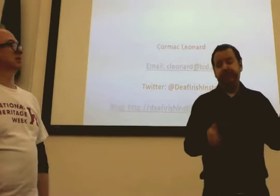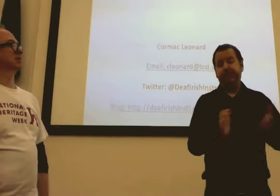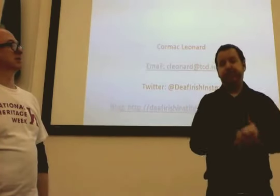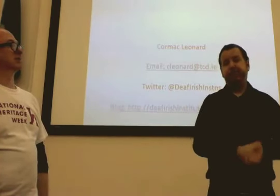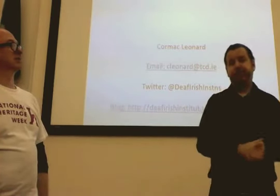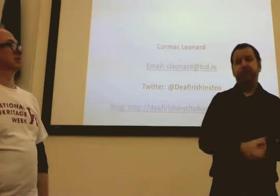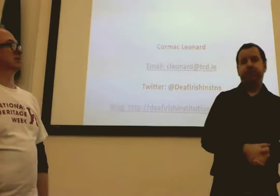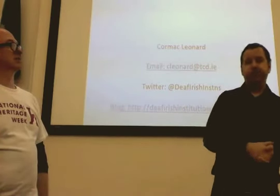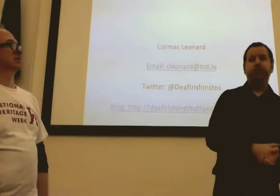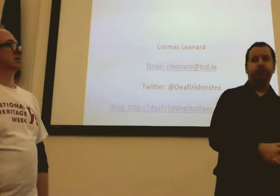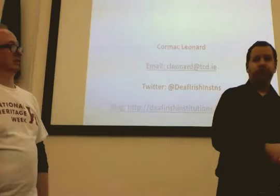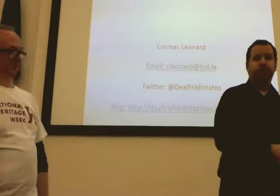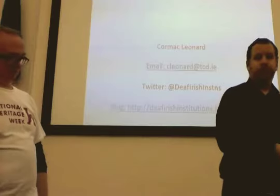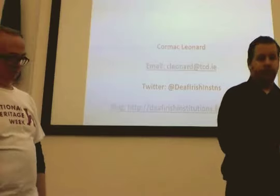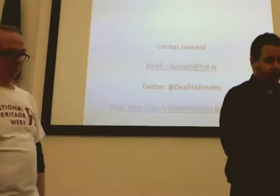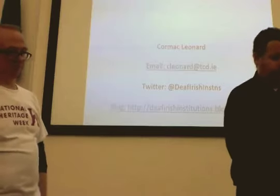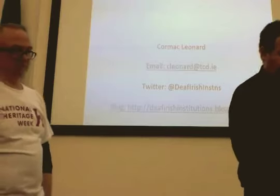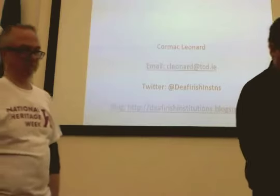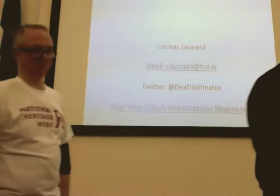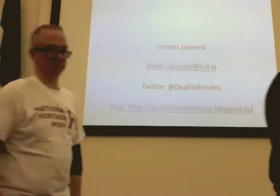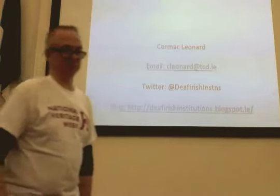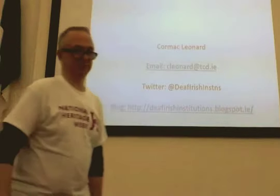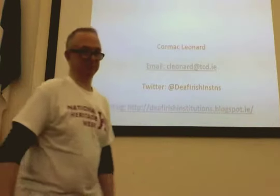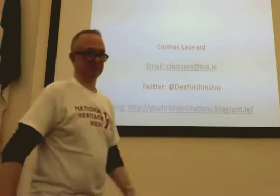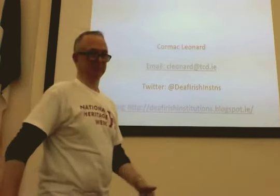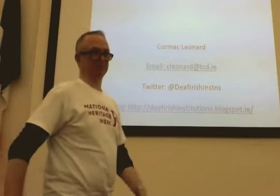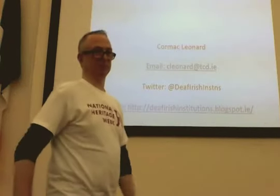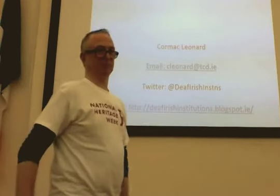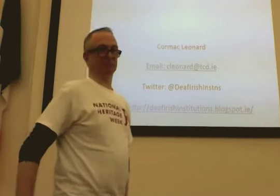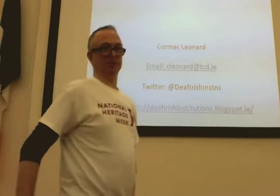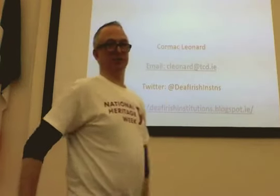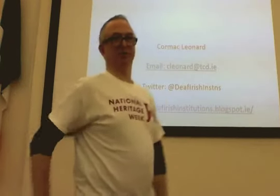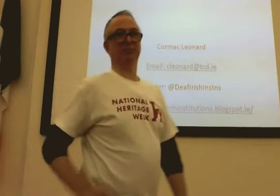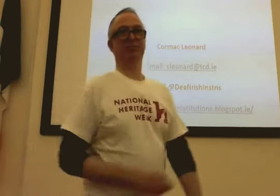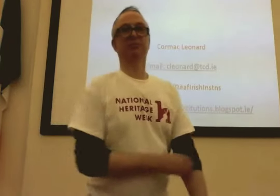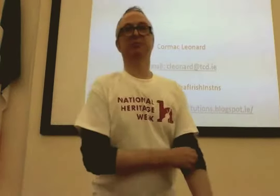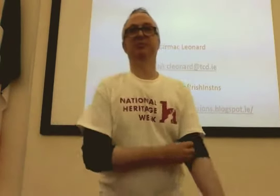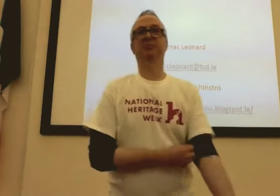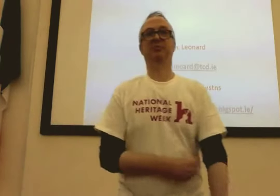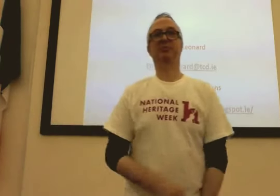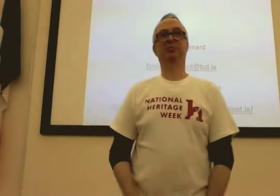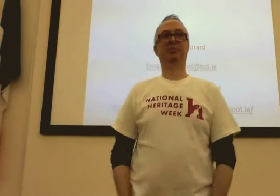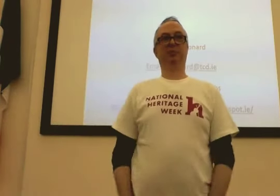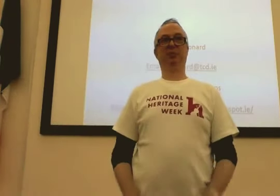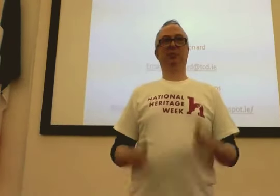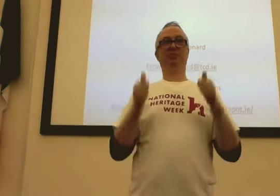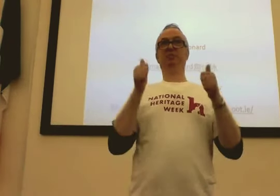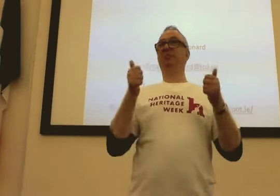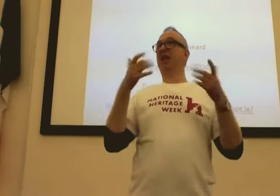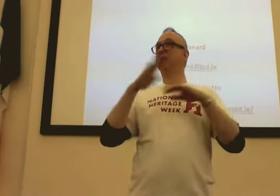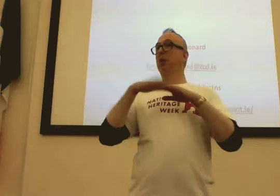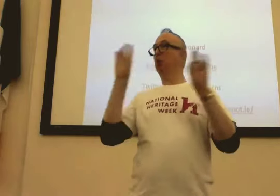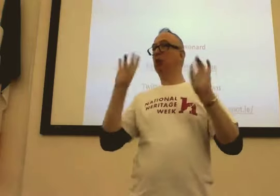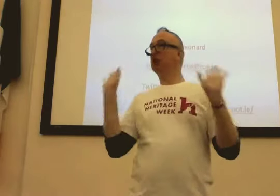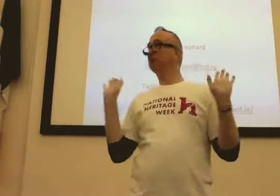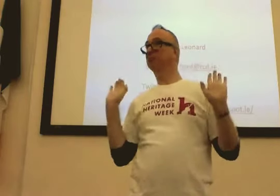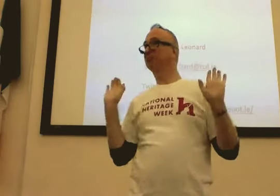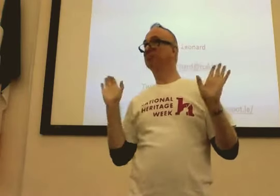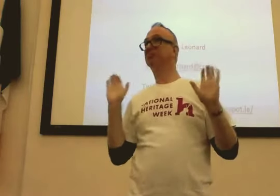you know, there were different reasons why people were put into work, didn't work out. Any more